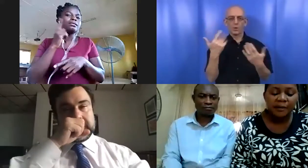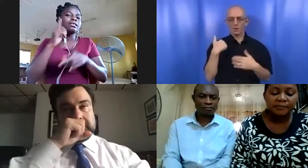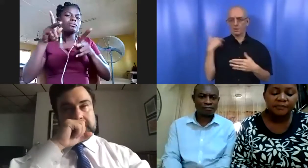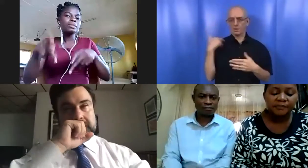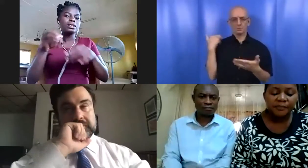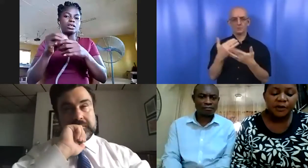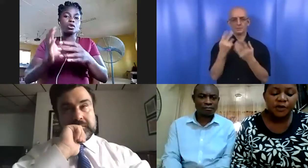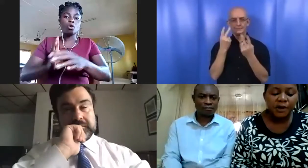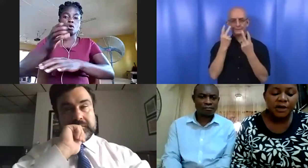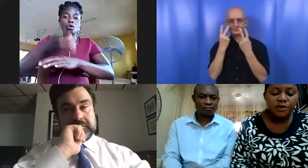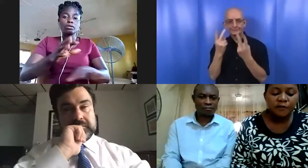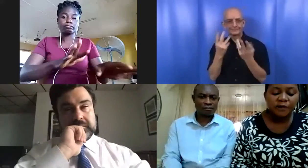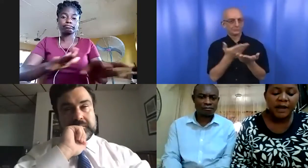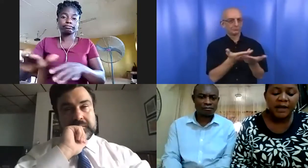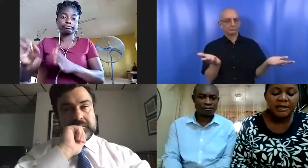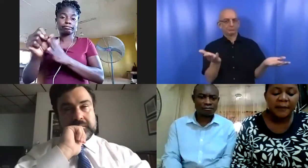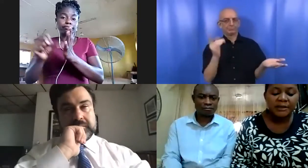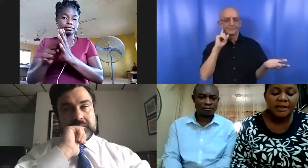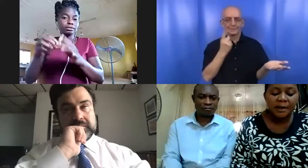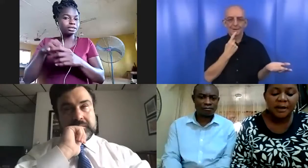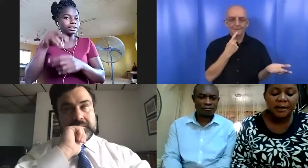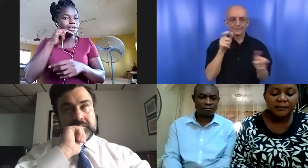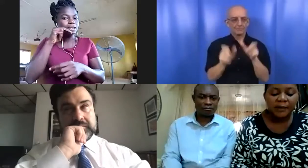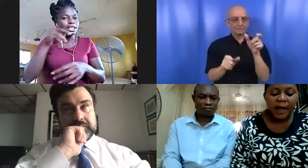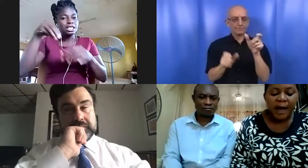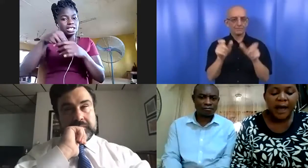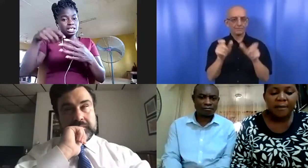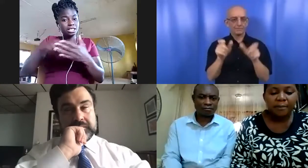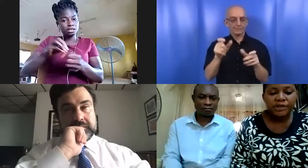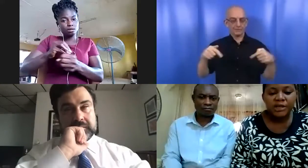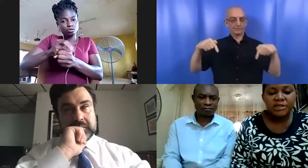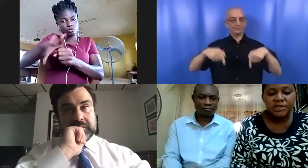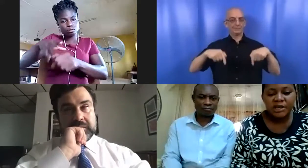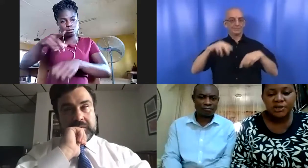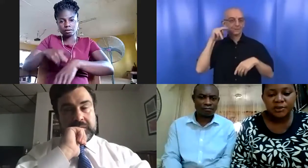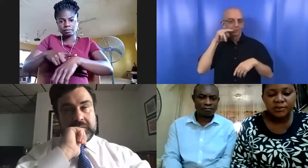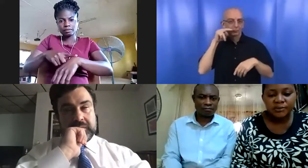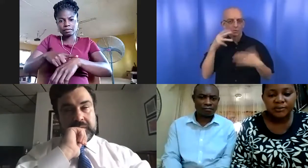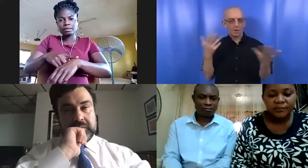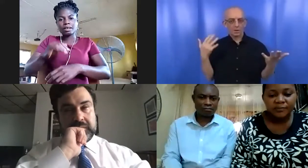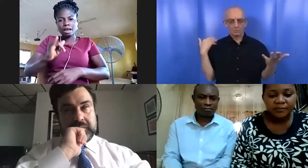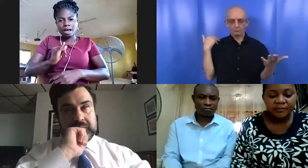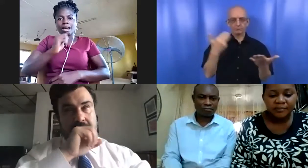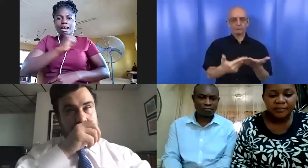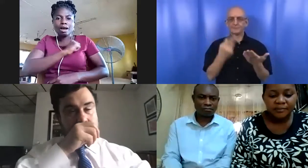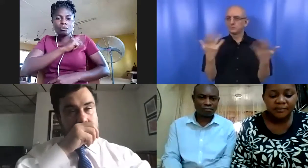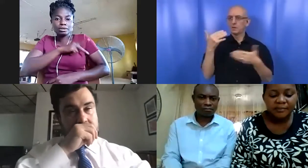Nigeria. During this COVID-19 pandemic, I appreciate this gesture.